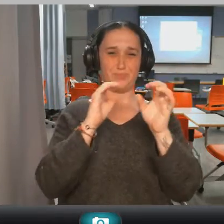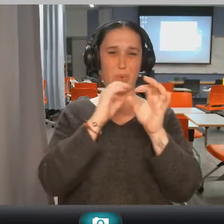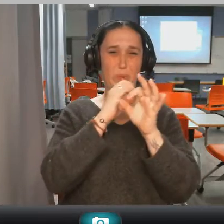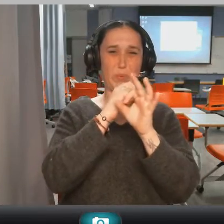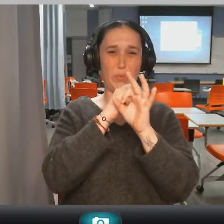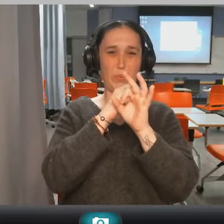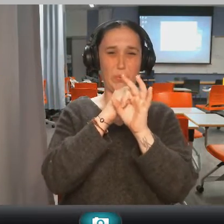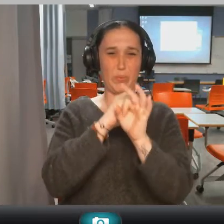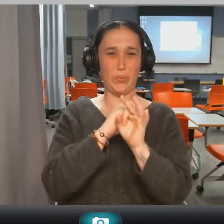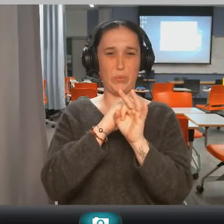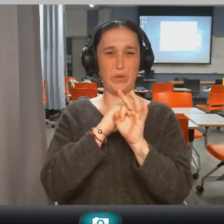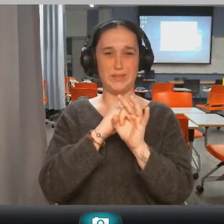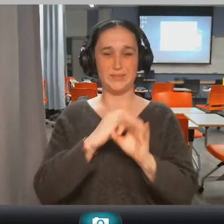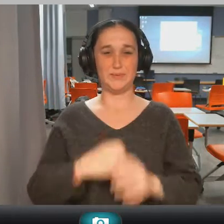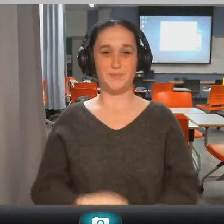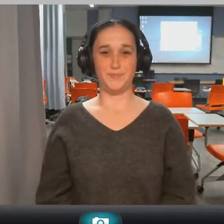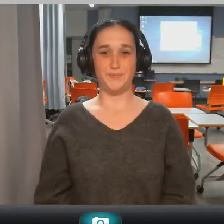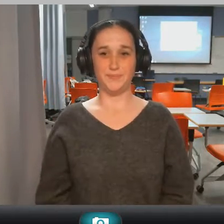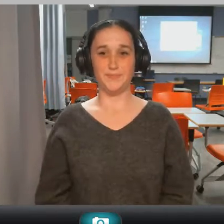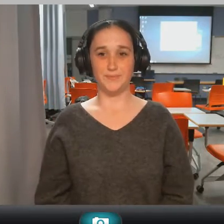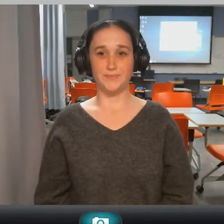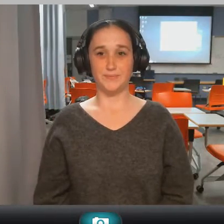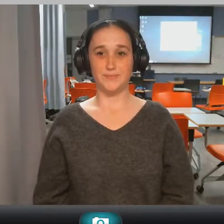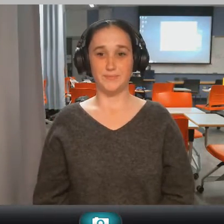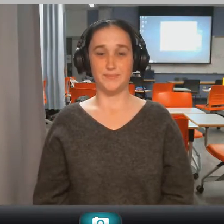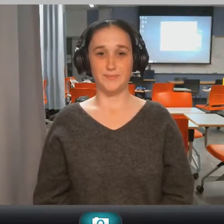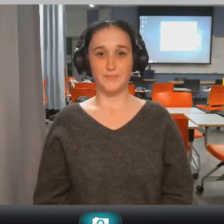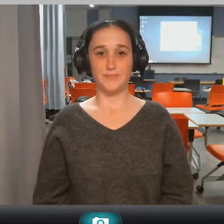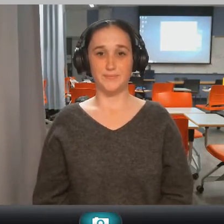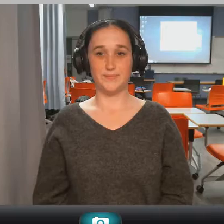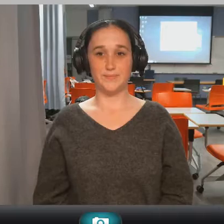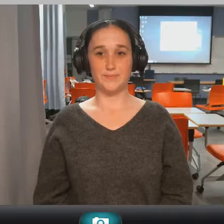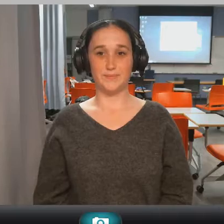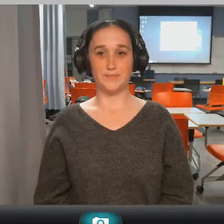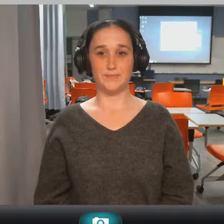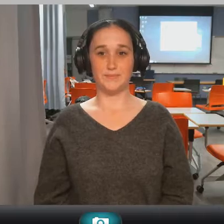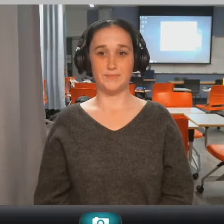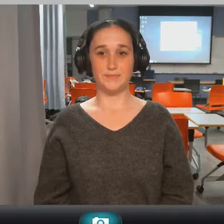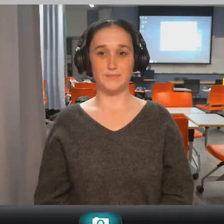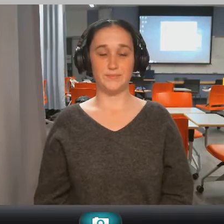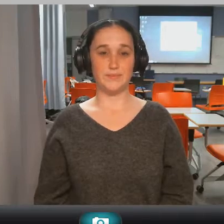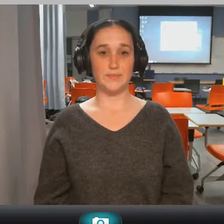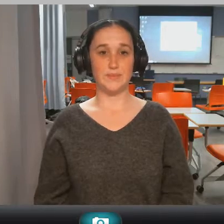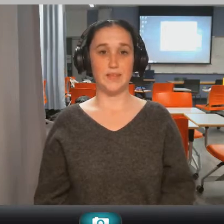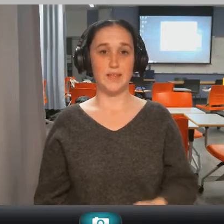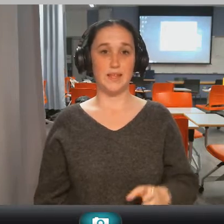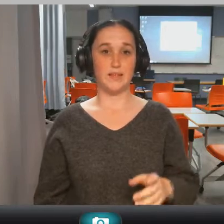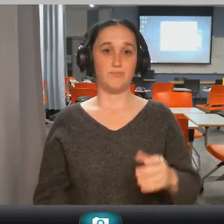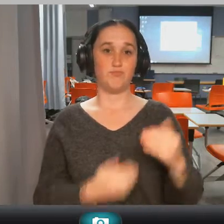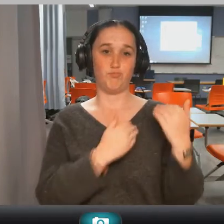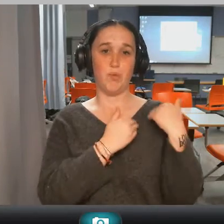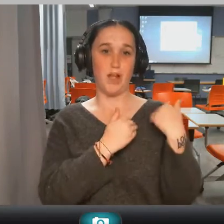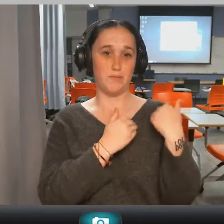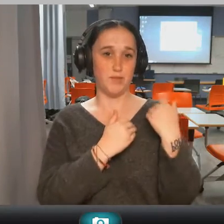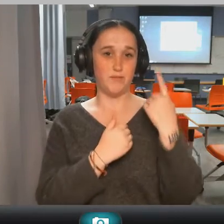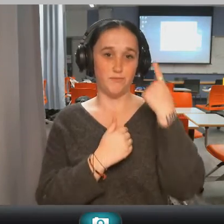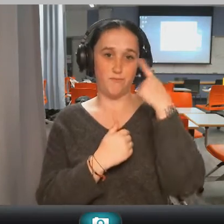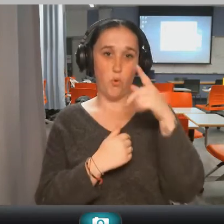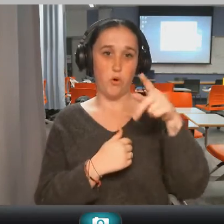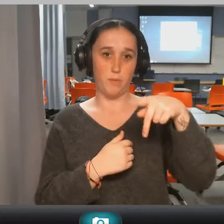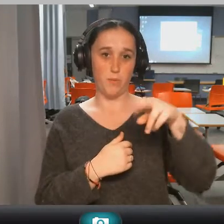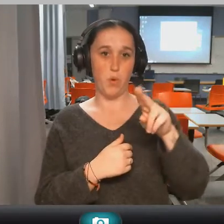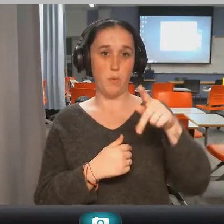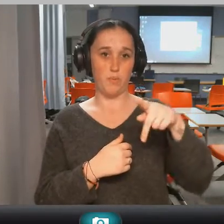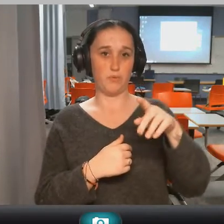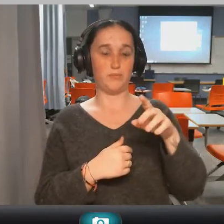the pupil, is they become big and small as needed when you move into different areas with the light